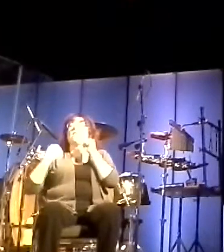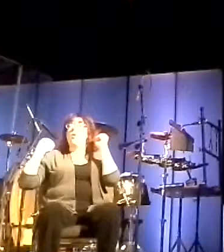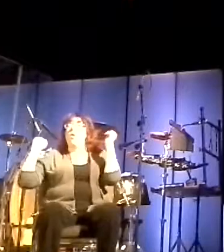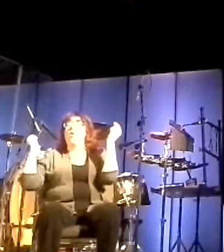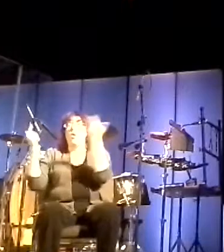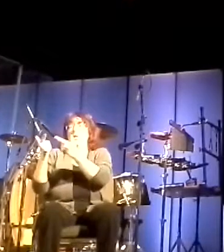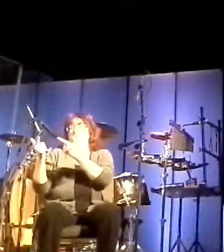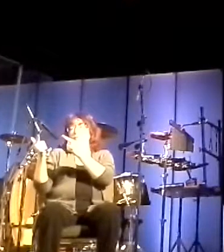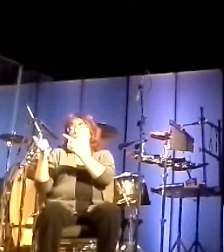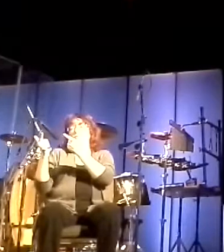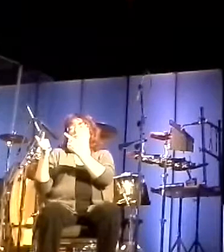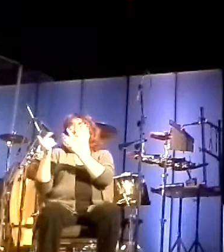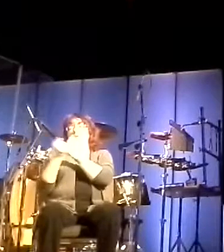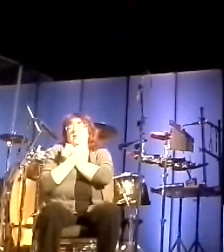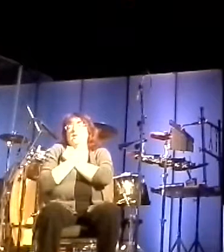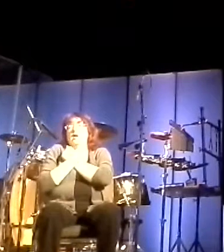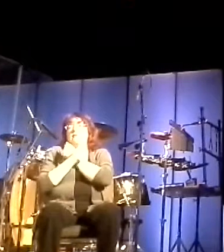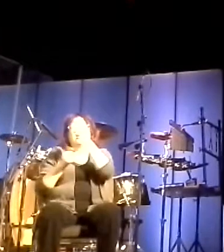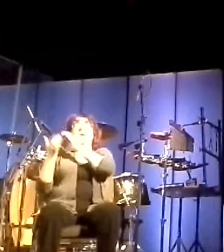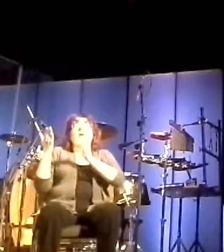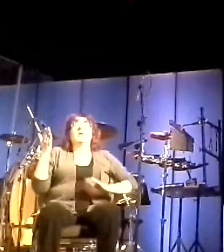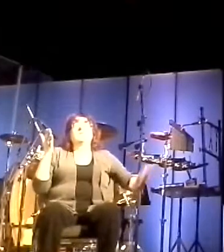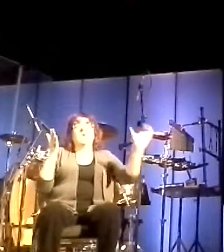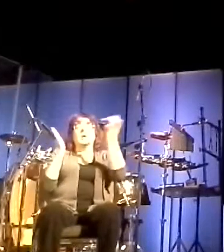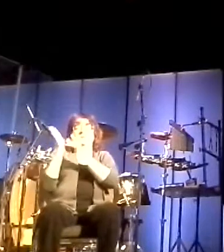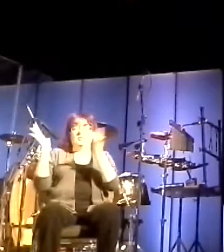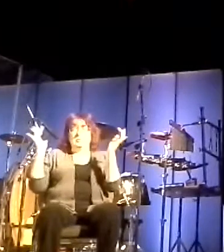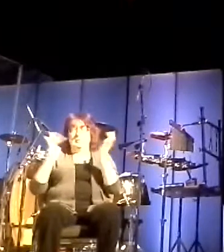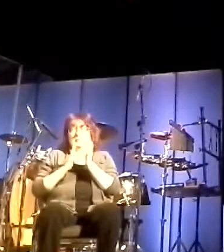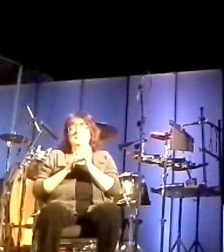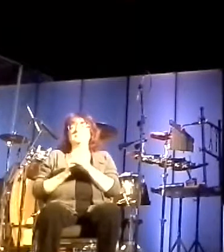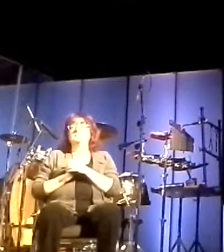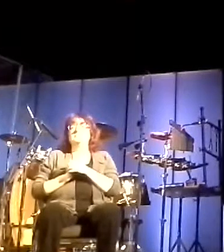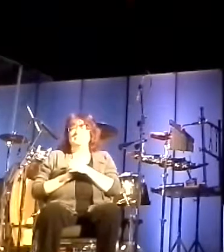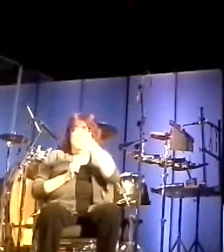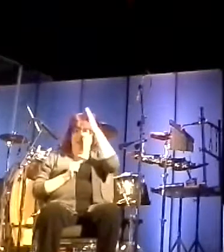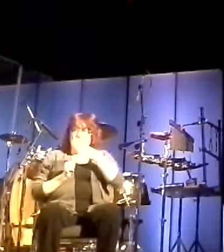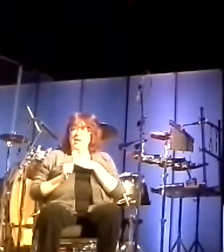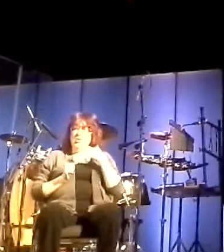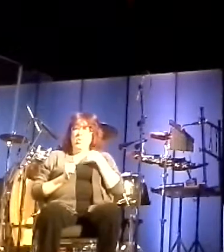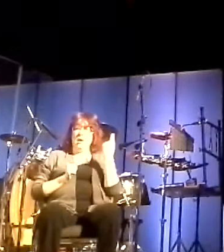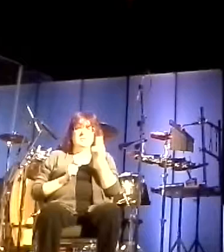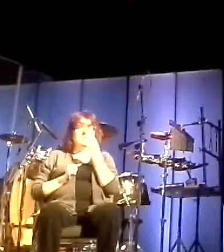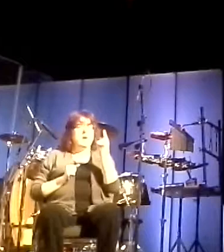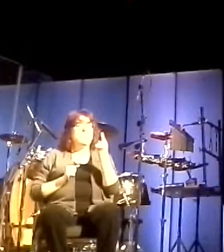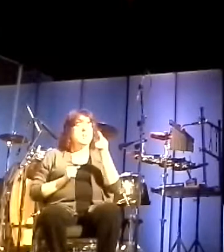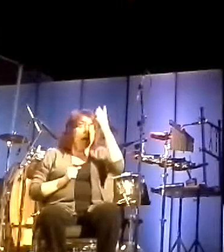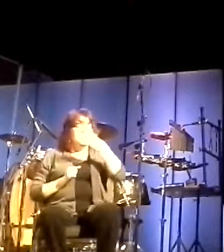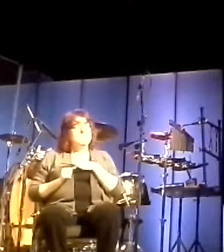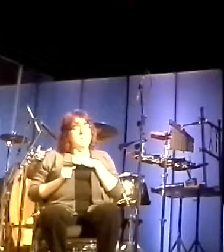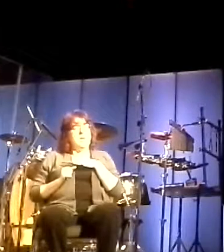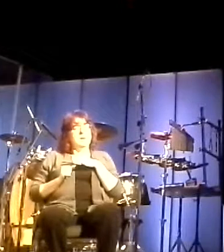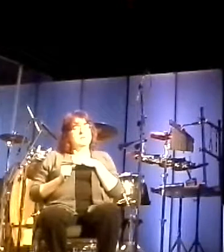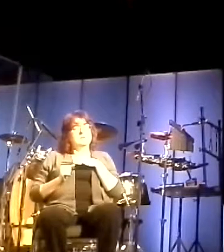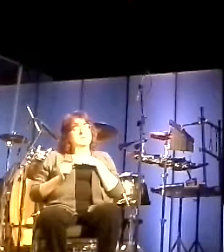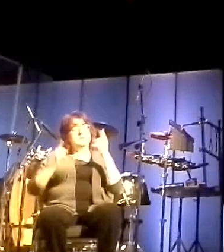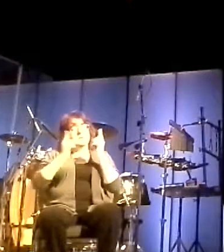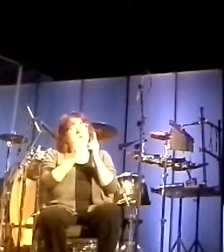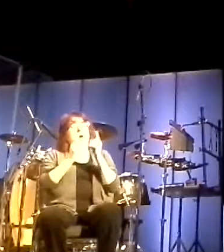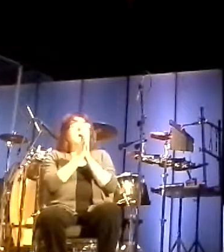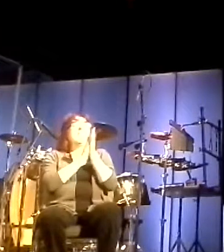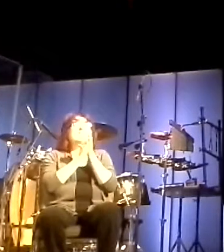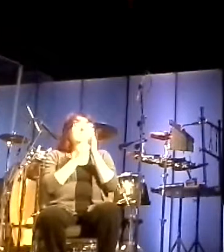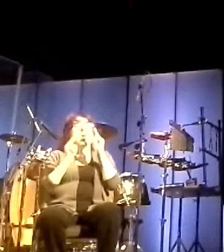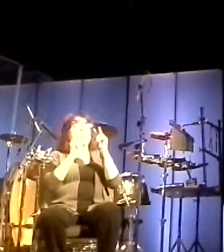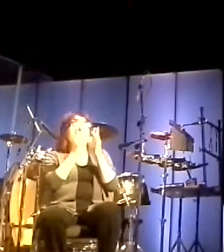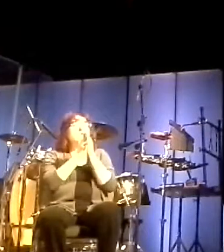of you with the affection of Christ Jesus. Men, do you have somebody in your life? Do you have a man in your life? You just can't wait